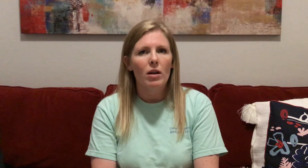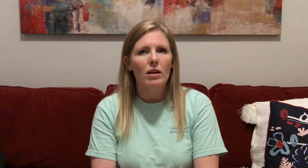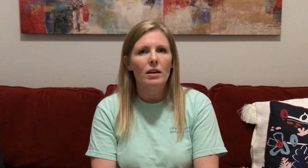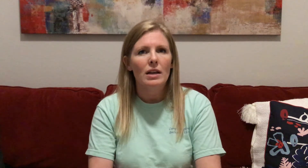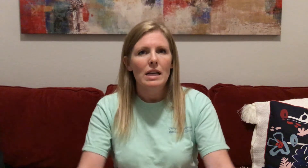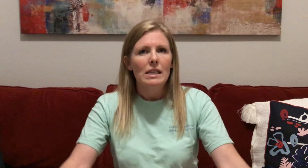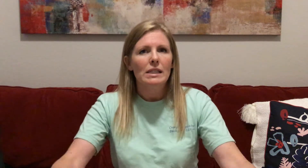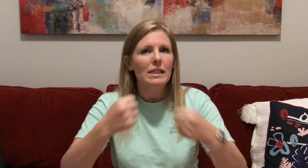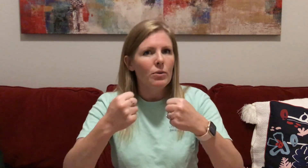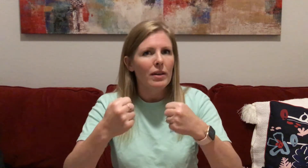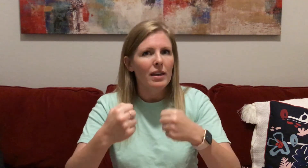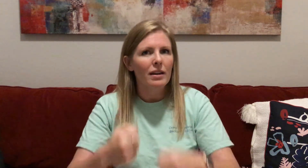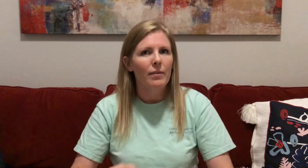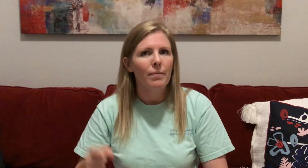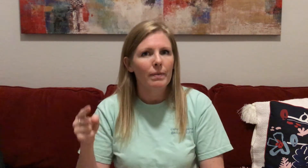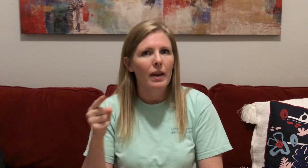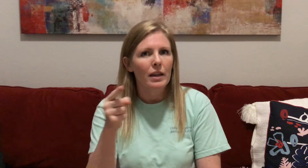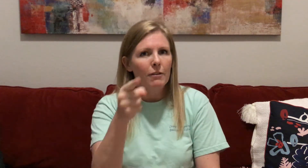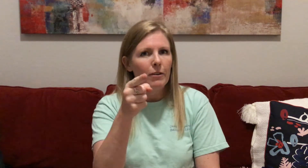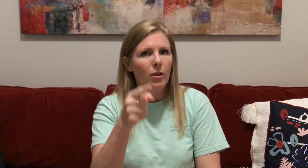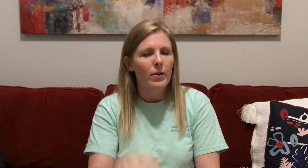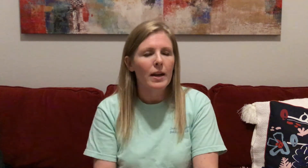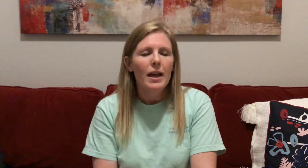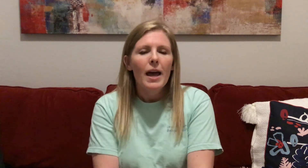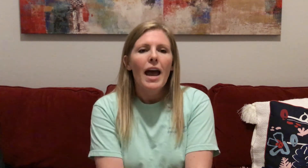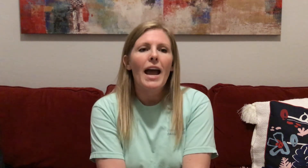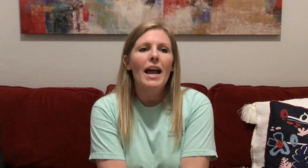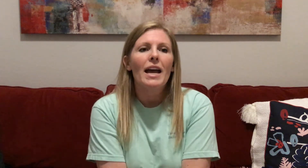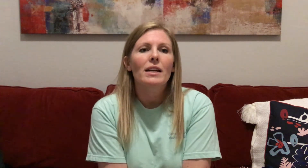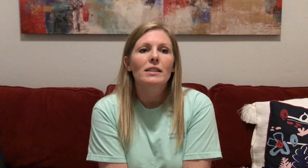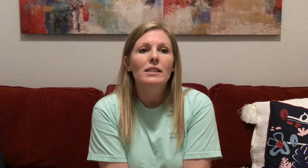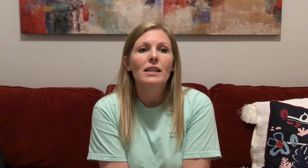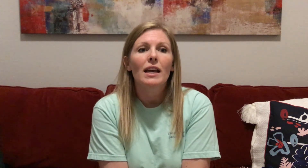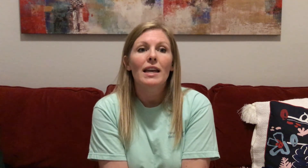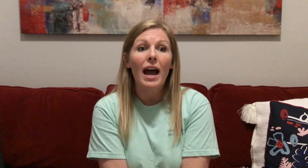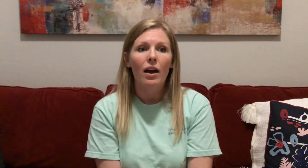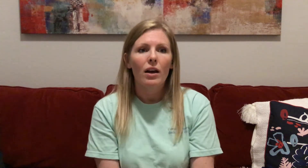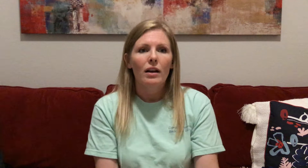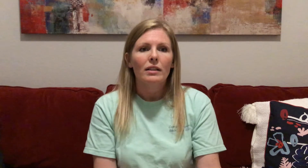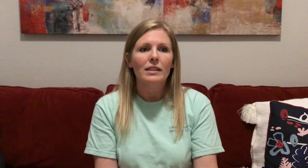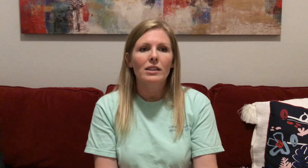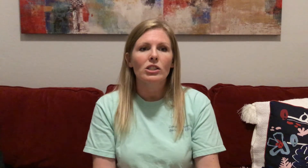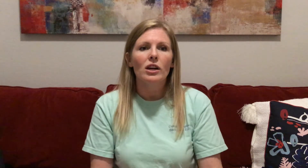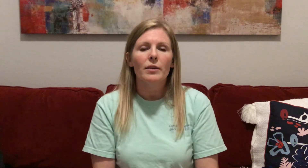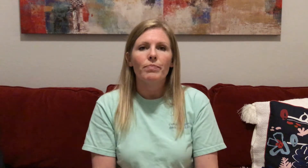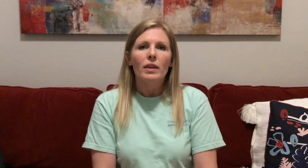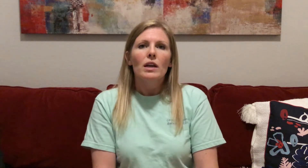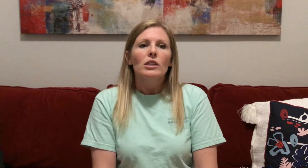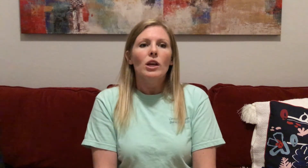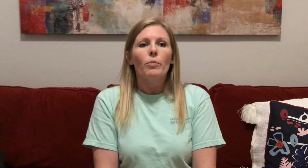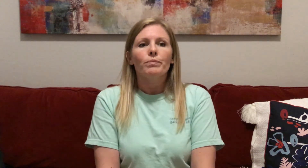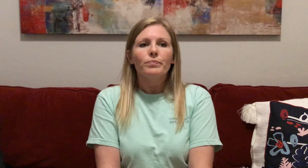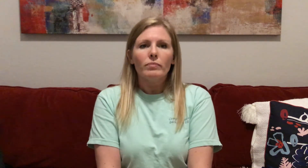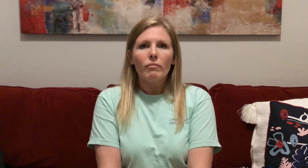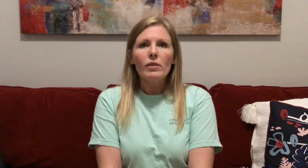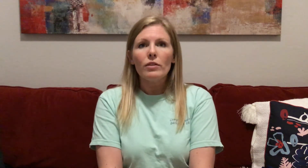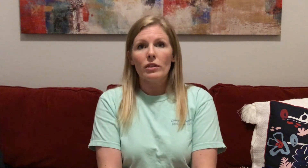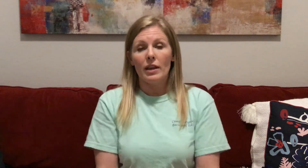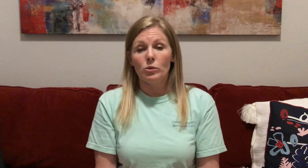along, stick with it, you're following, and yeah, let's get started. So as we